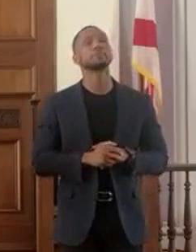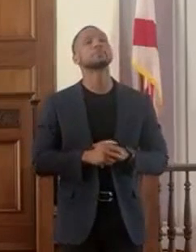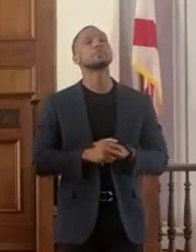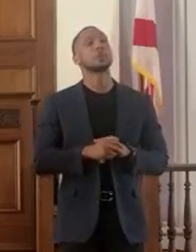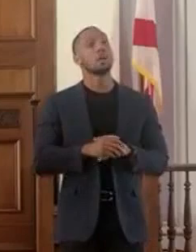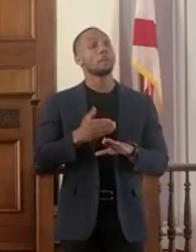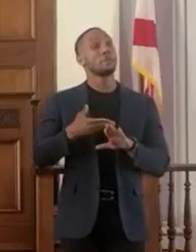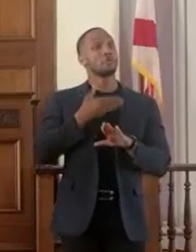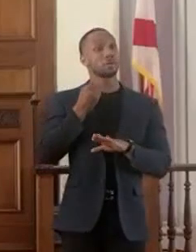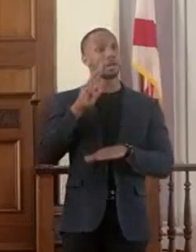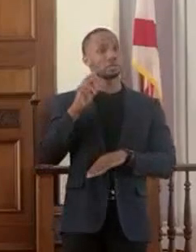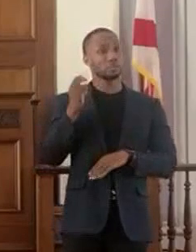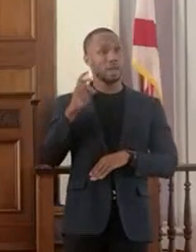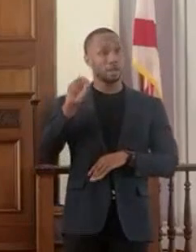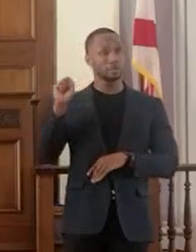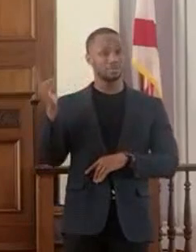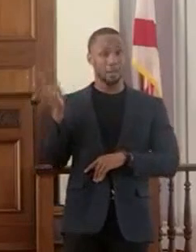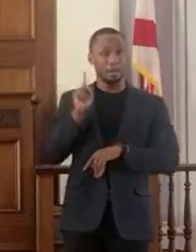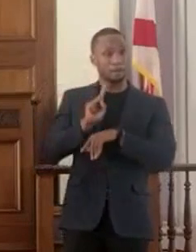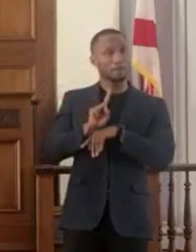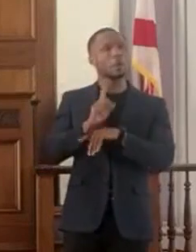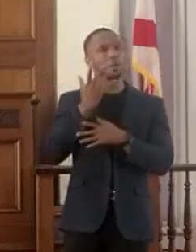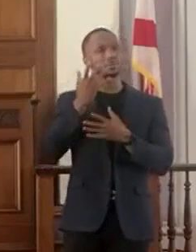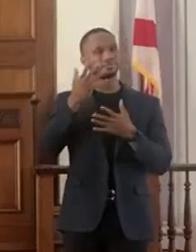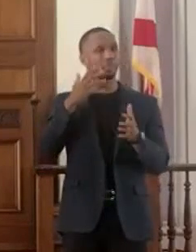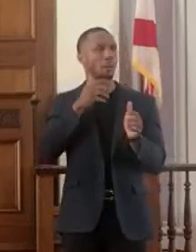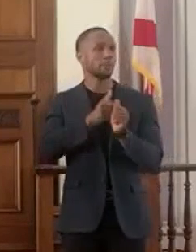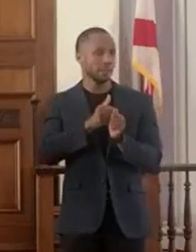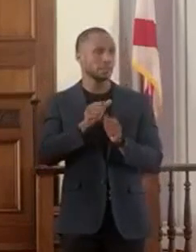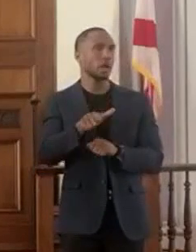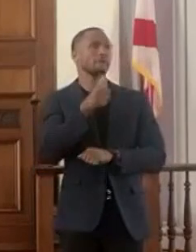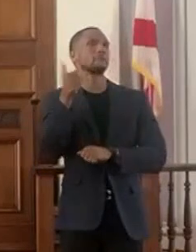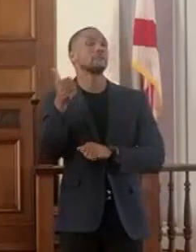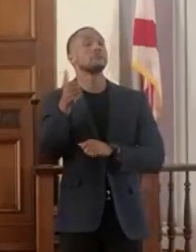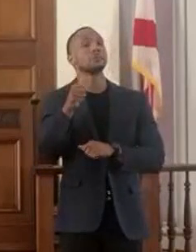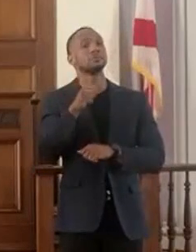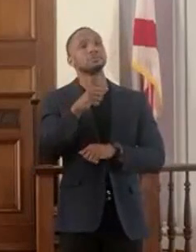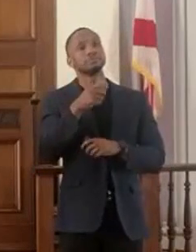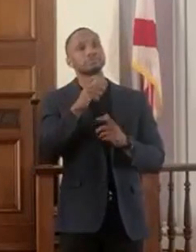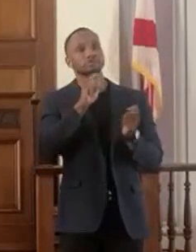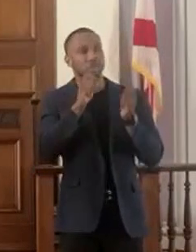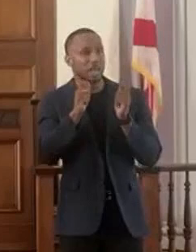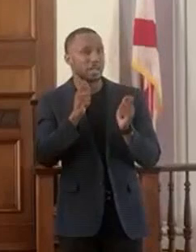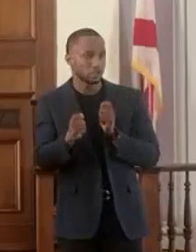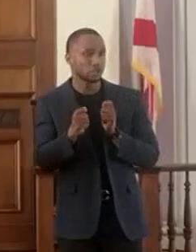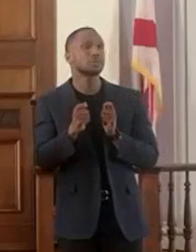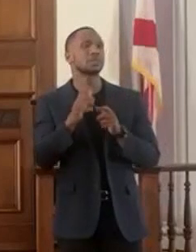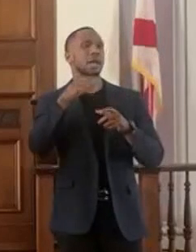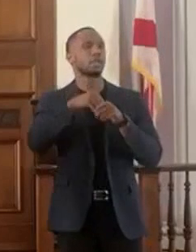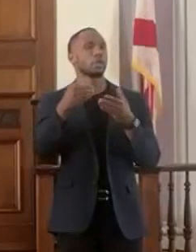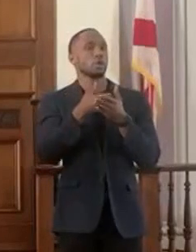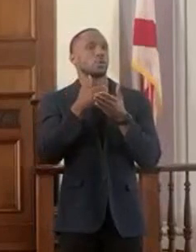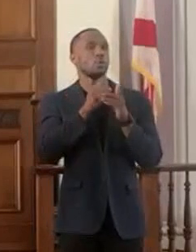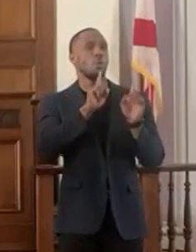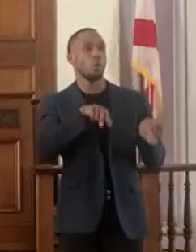Before Dr. Harris comes up, let me give you a brief update on a few additional changes that are also in the health